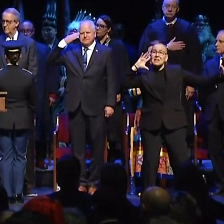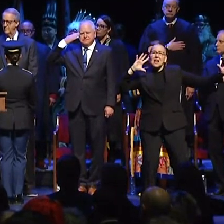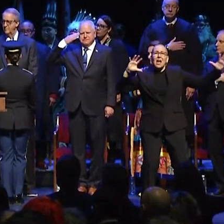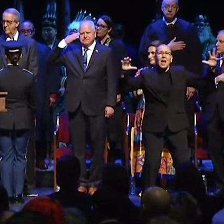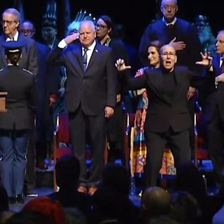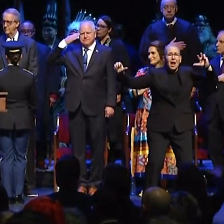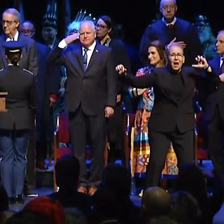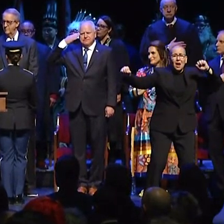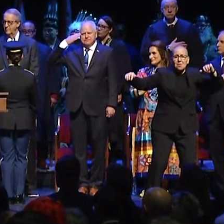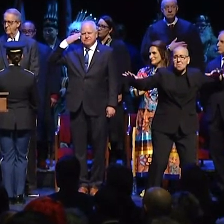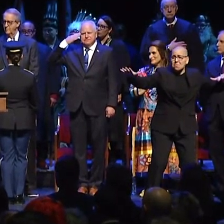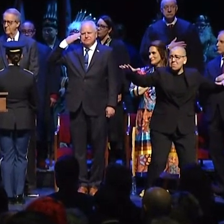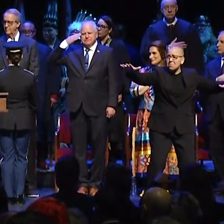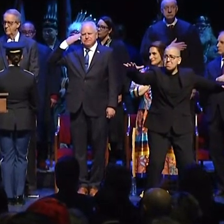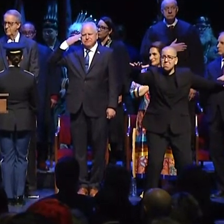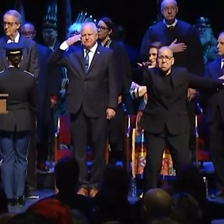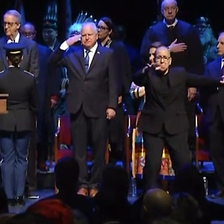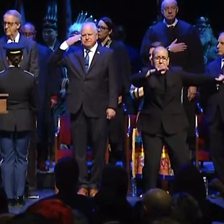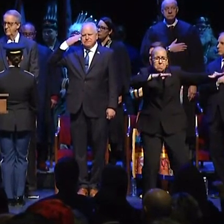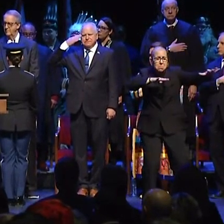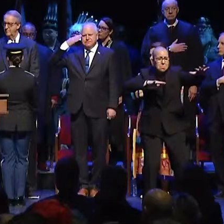resound loud as the